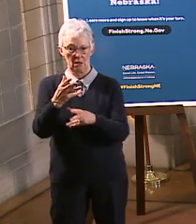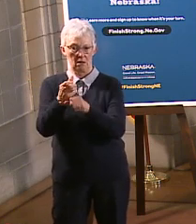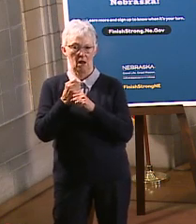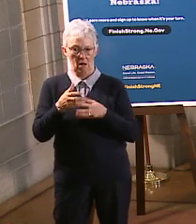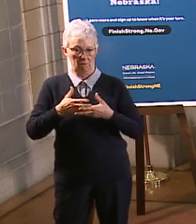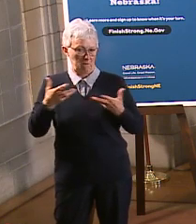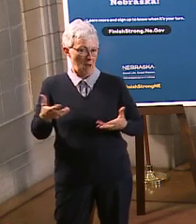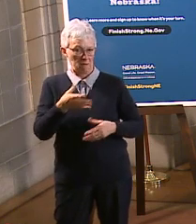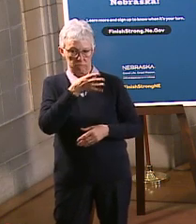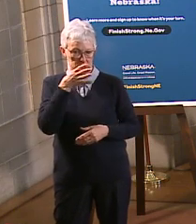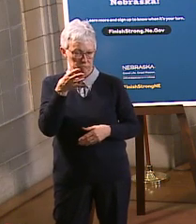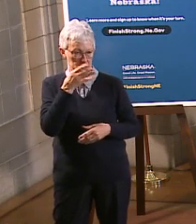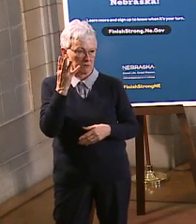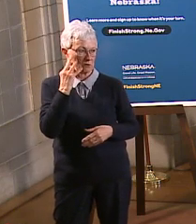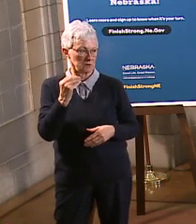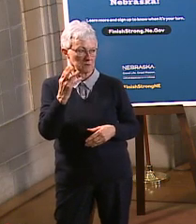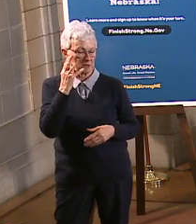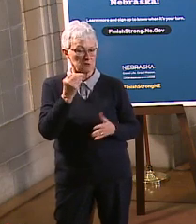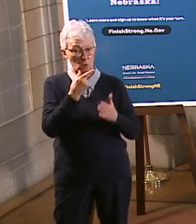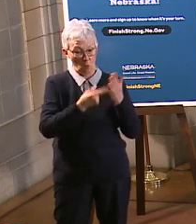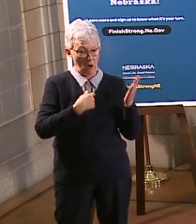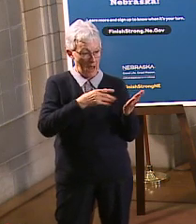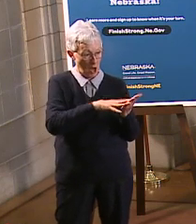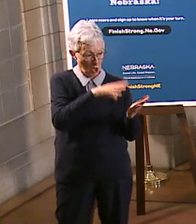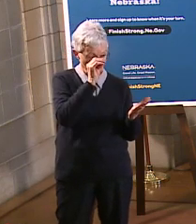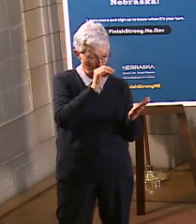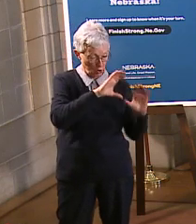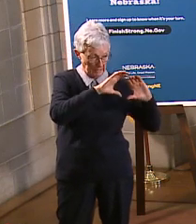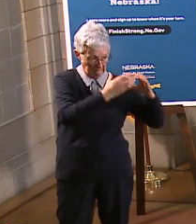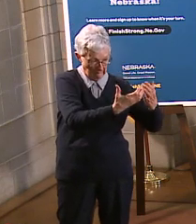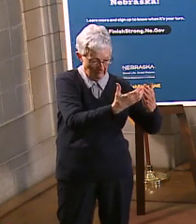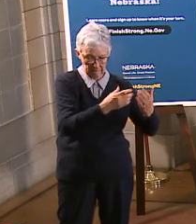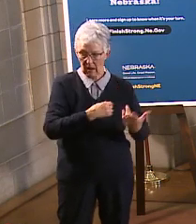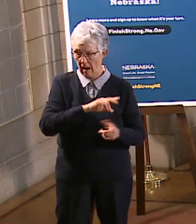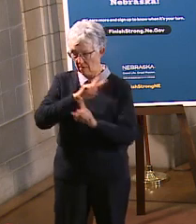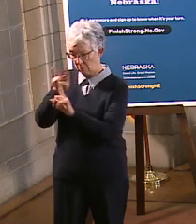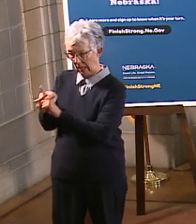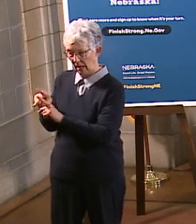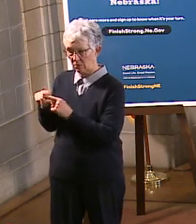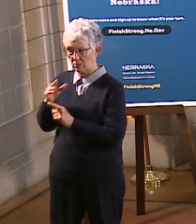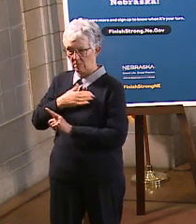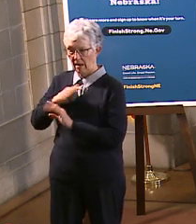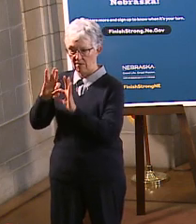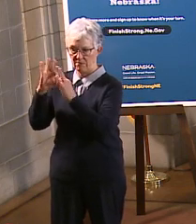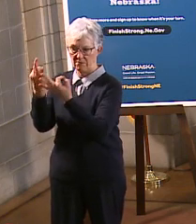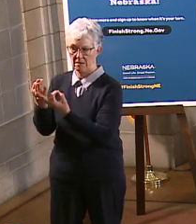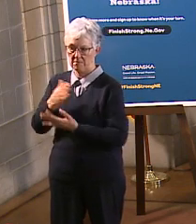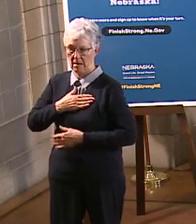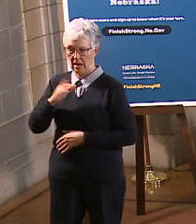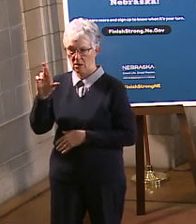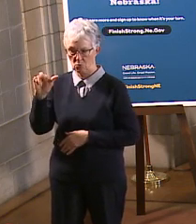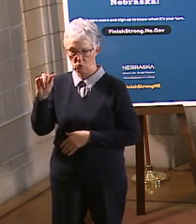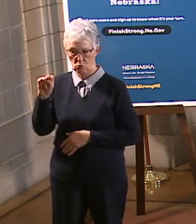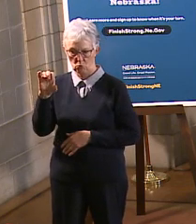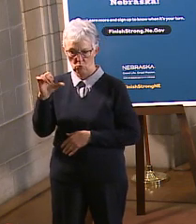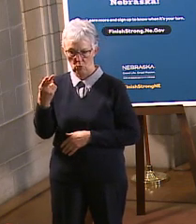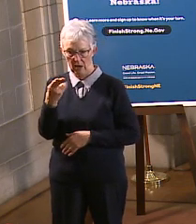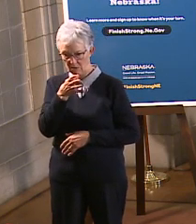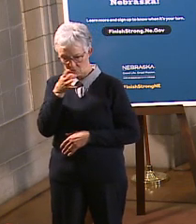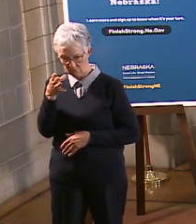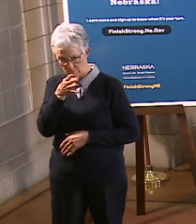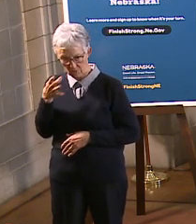apply knowledge that I learned from the classroom and take it home with me to my family ranch and farm. FFA has given me the